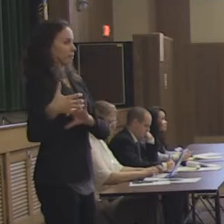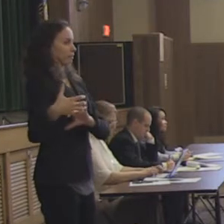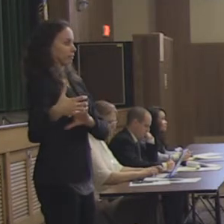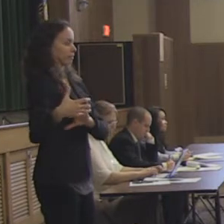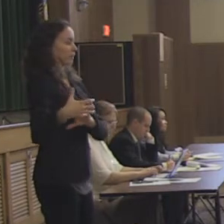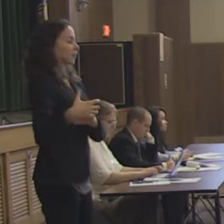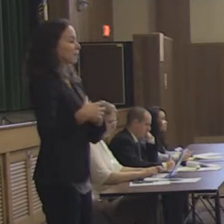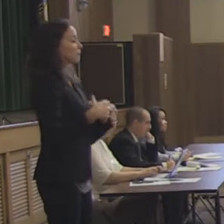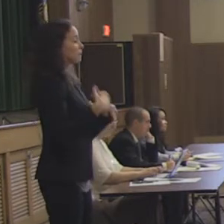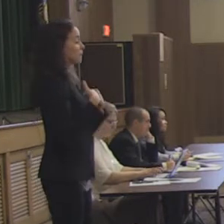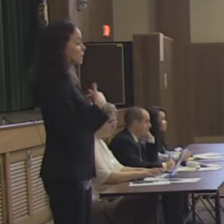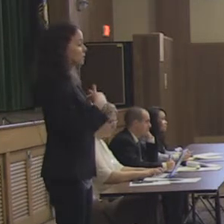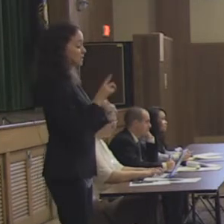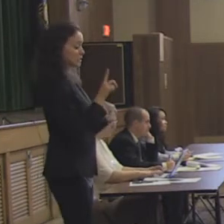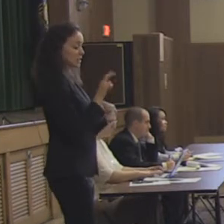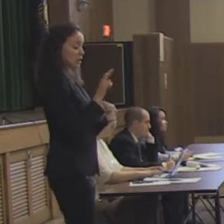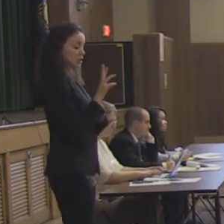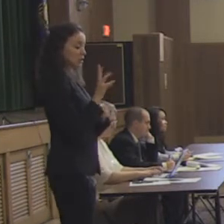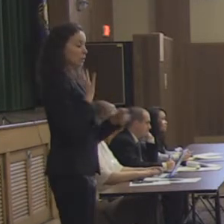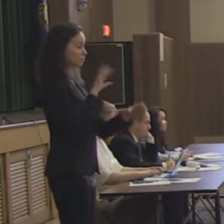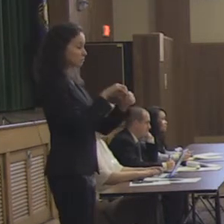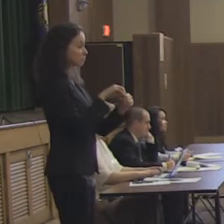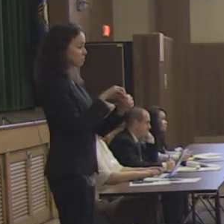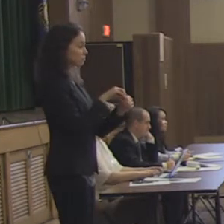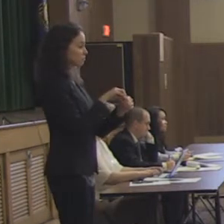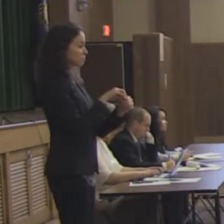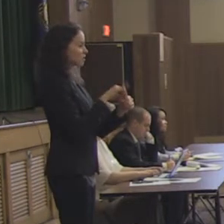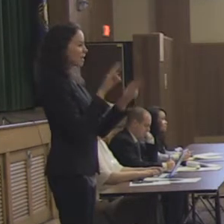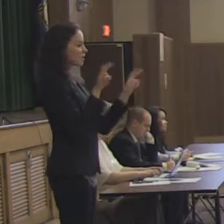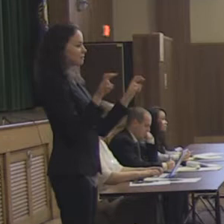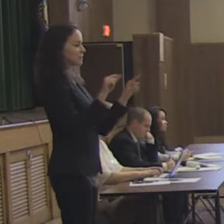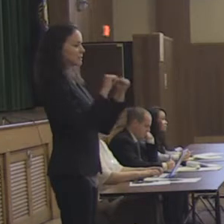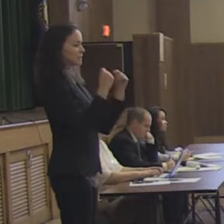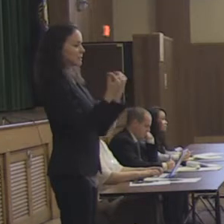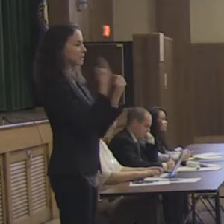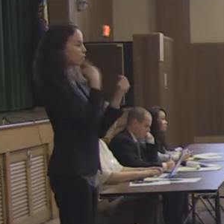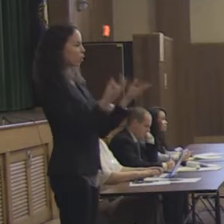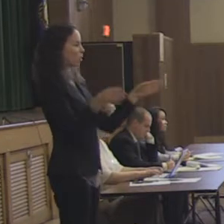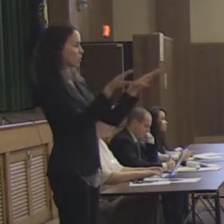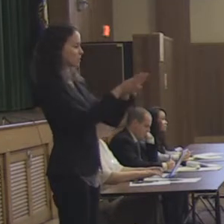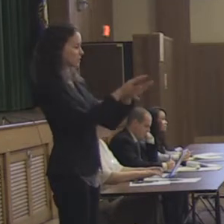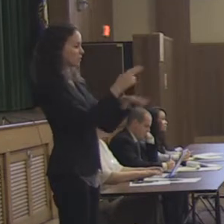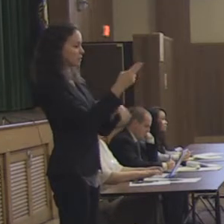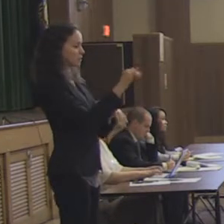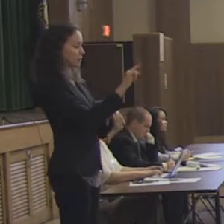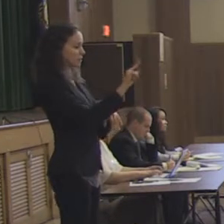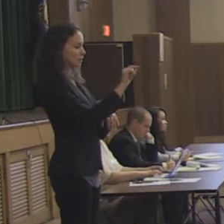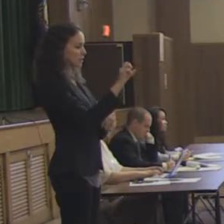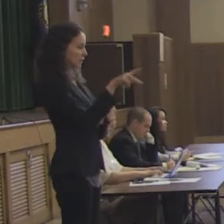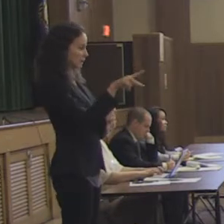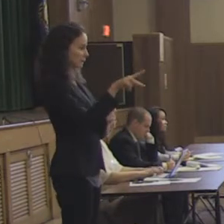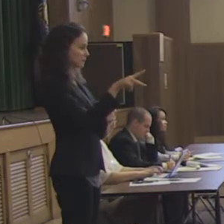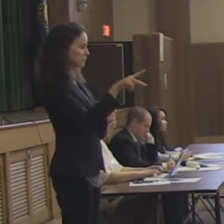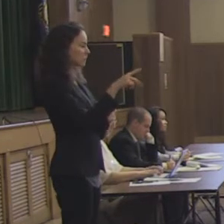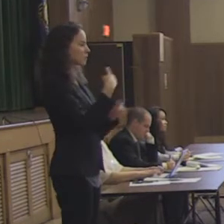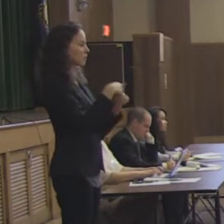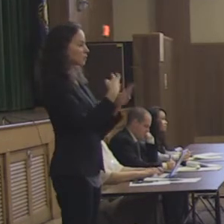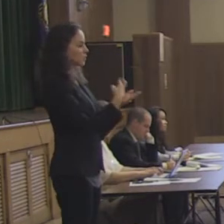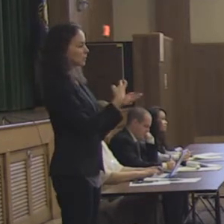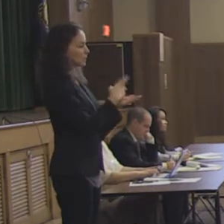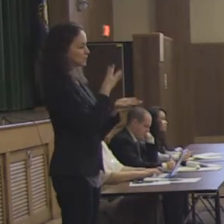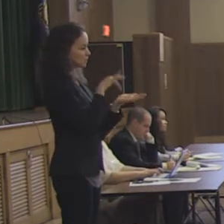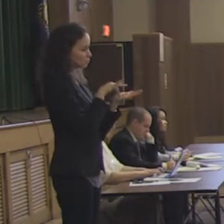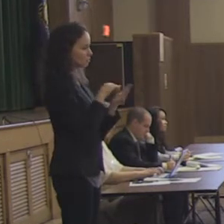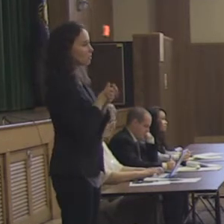we served on the closing team for the long-term care facilities at the mental health complex for Hilltop and Rehab Central.